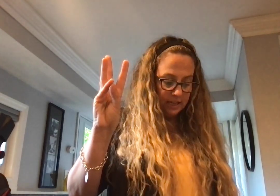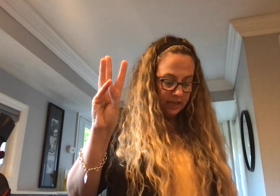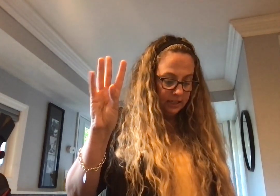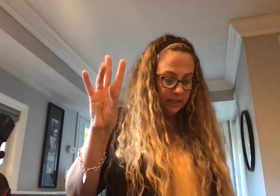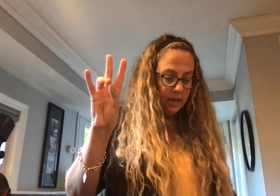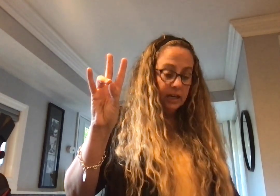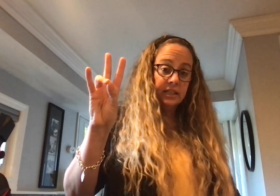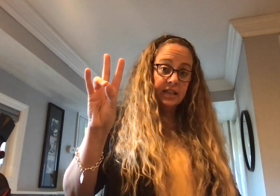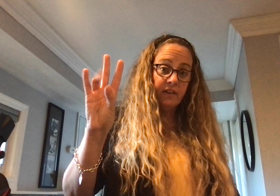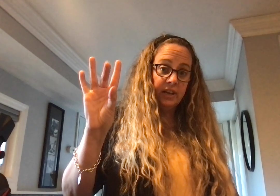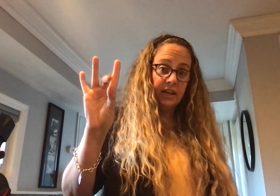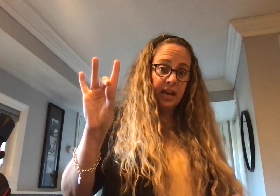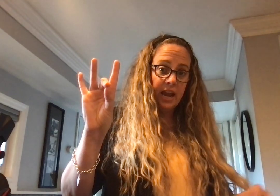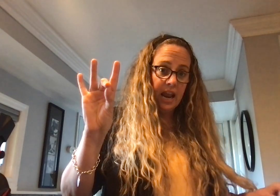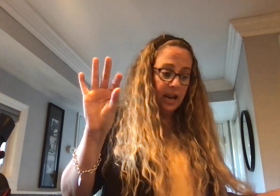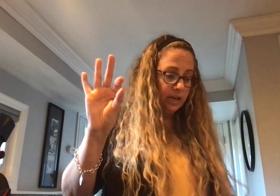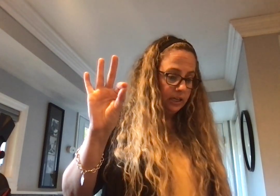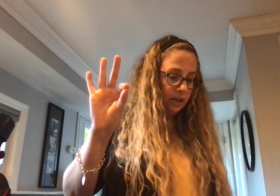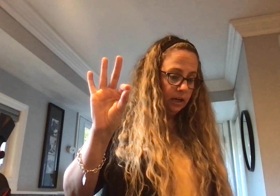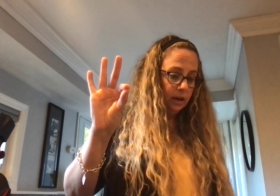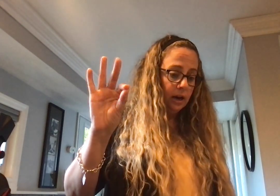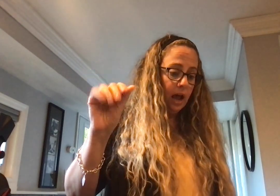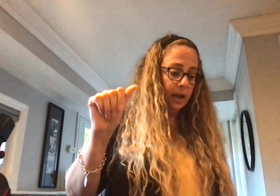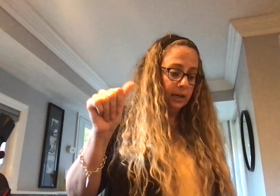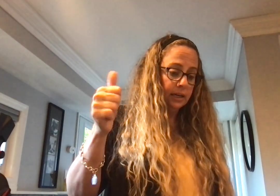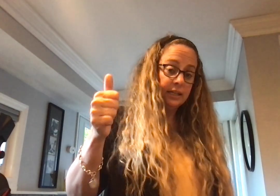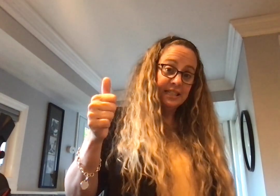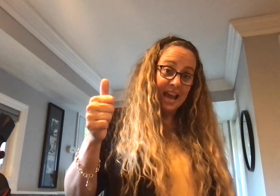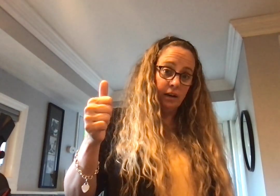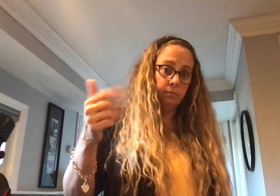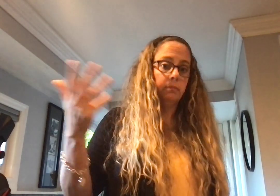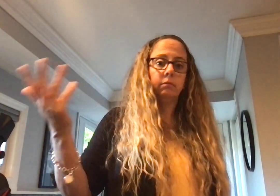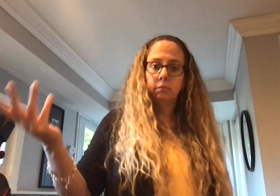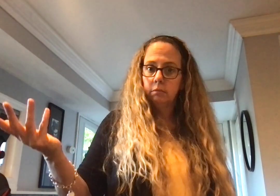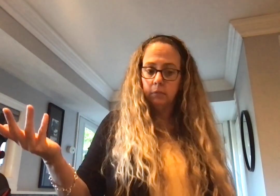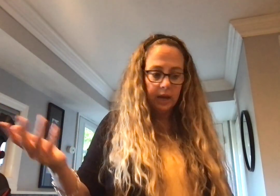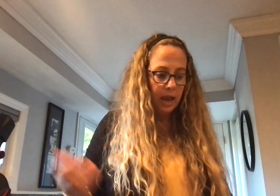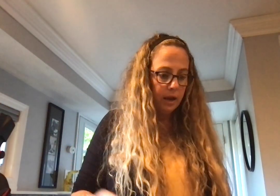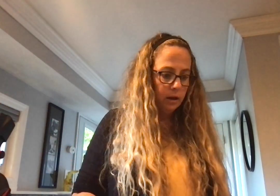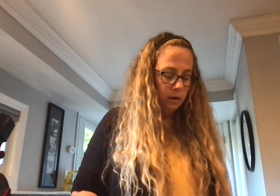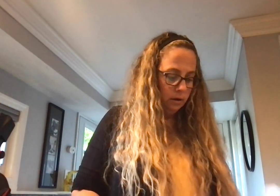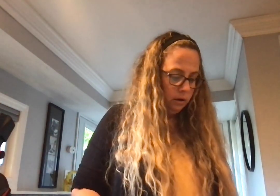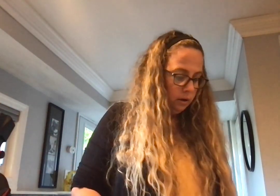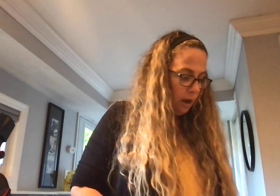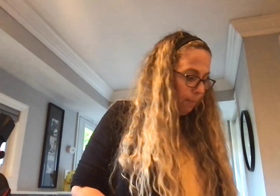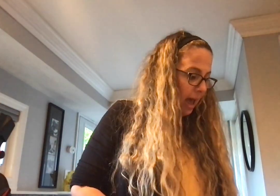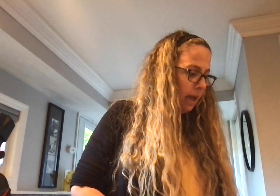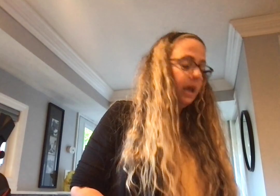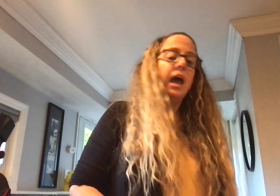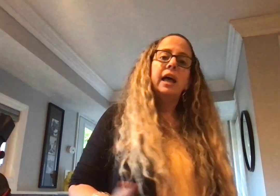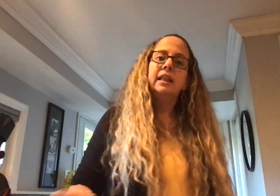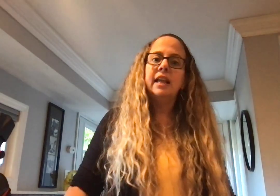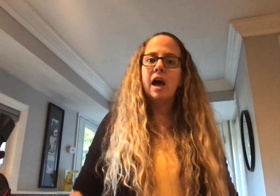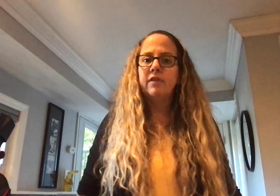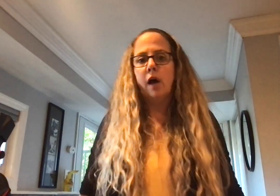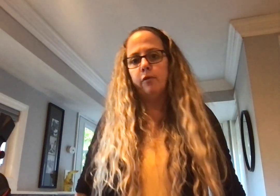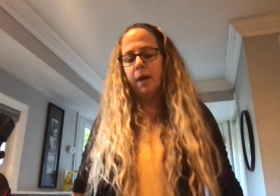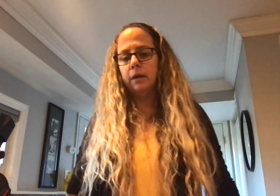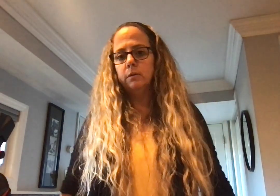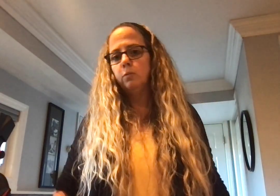6, 7, 8, 9, 10. Okay? Not bad. And then they have the alphabet, which